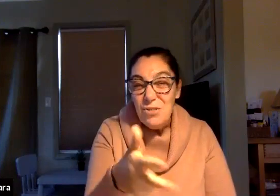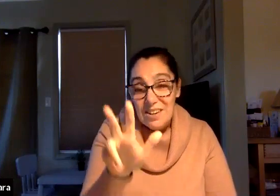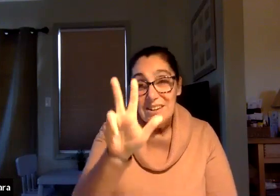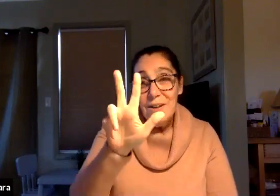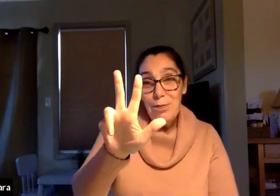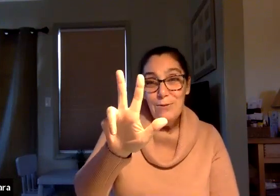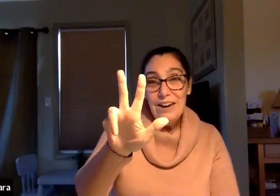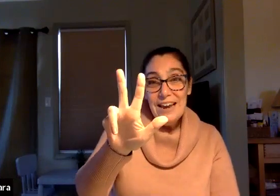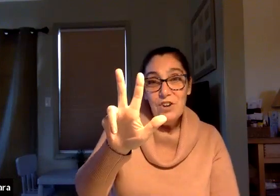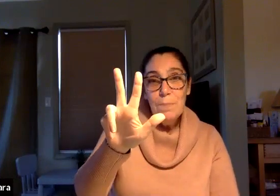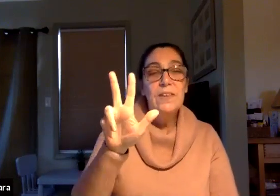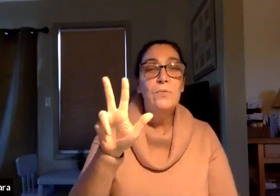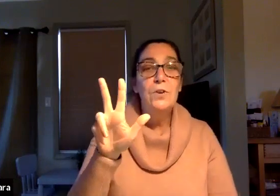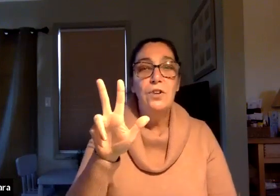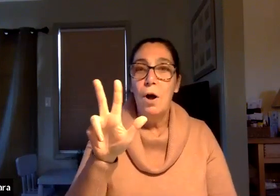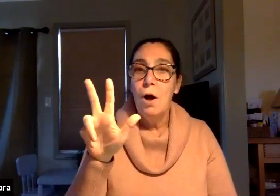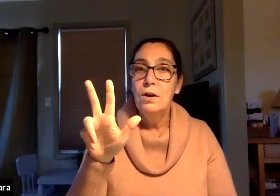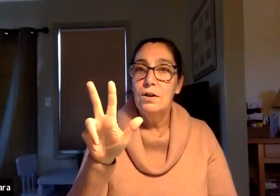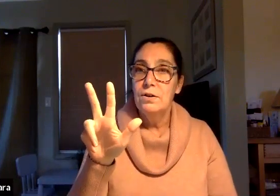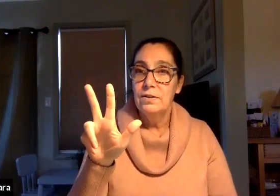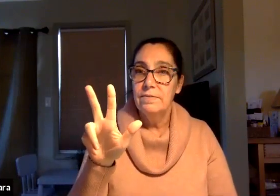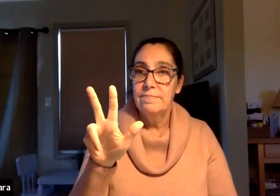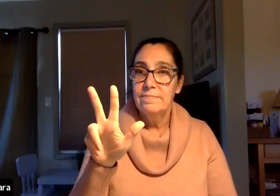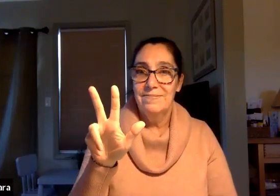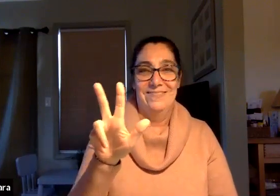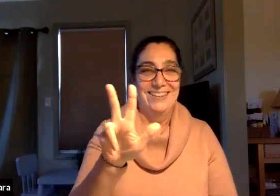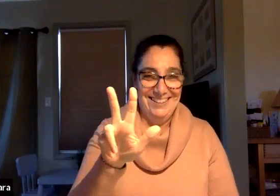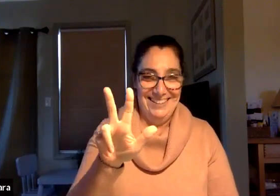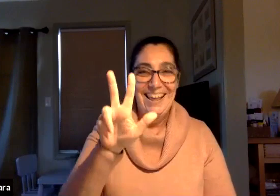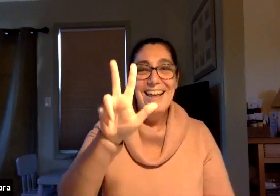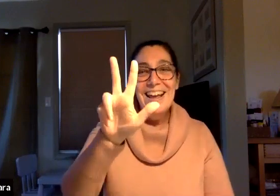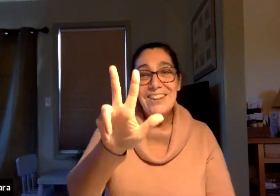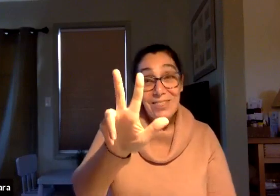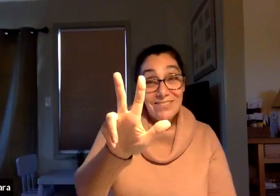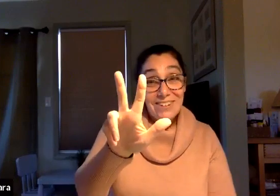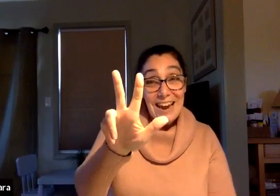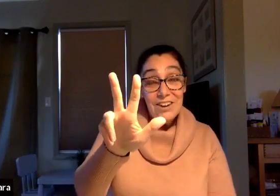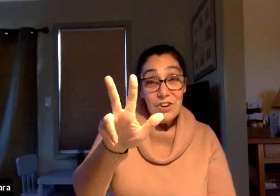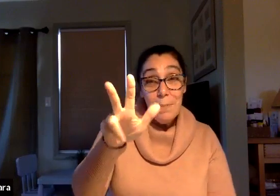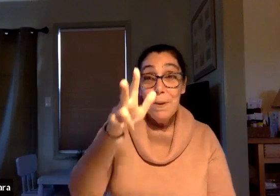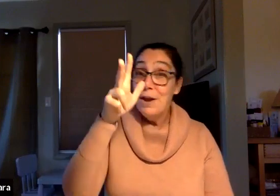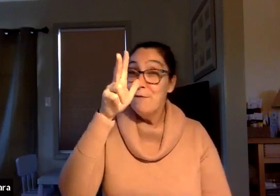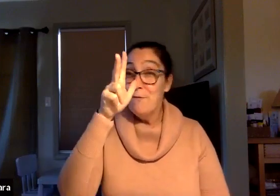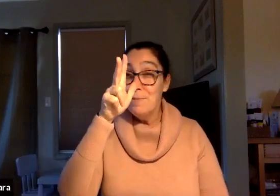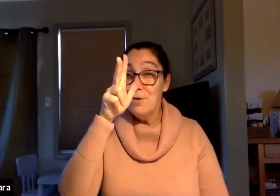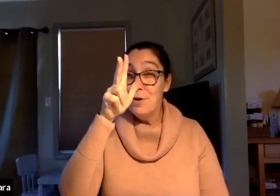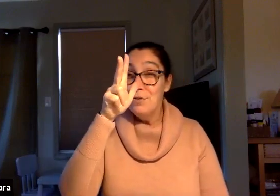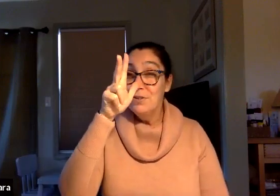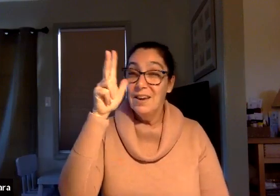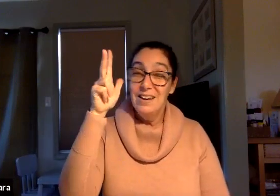Lousy. 3 hand shape. This we should all learn. It's a 3 hand shape from your nose, and it